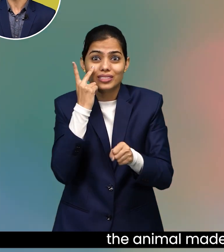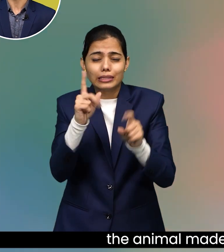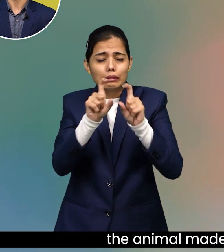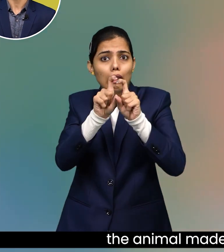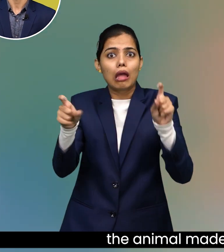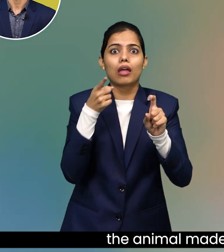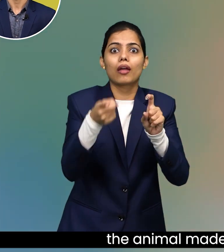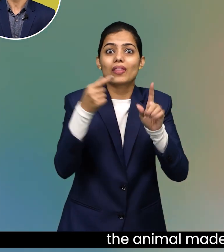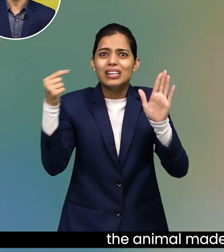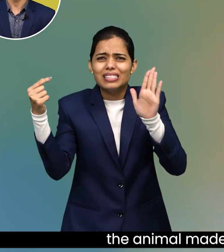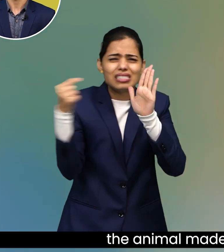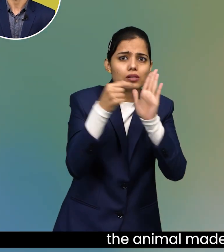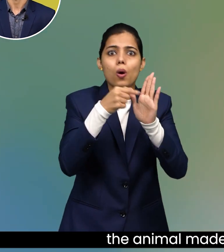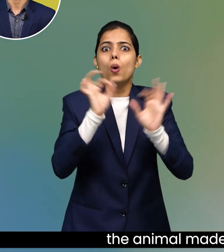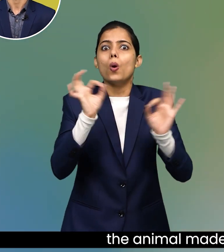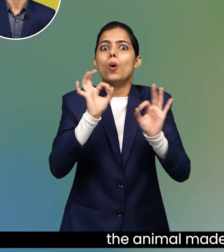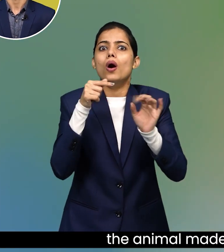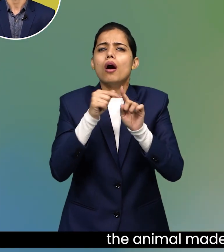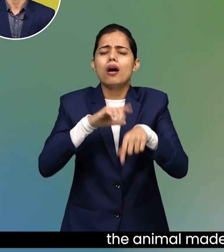no obvious reaction.